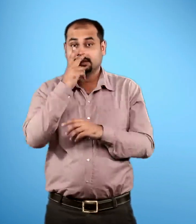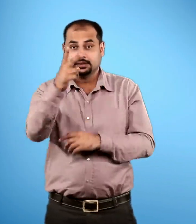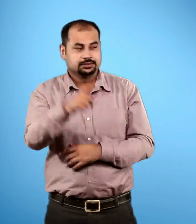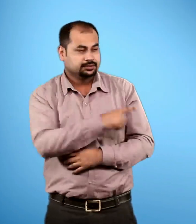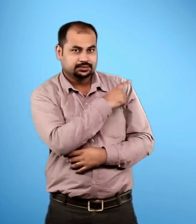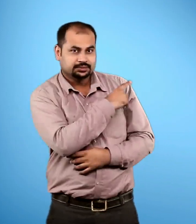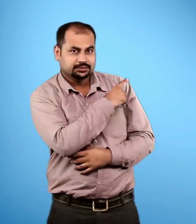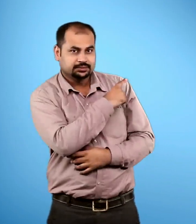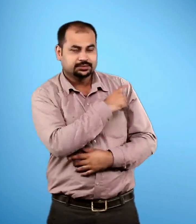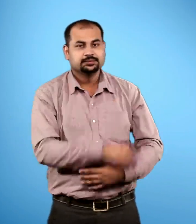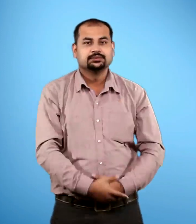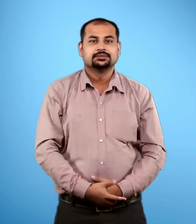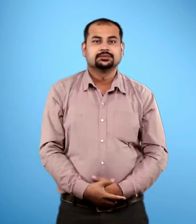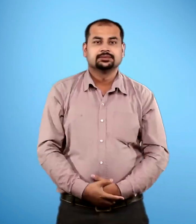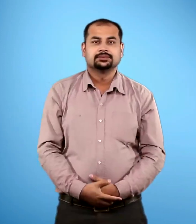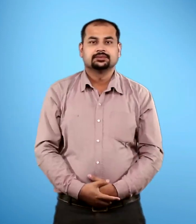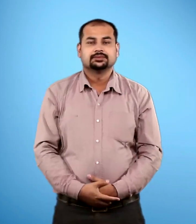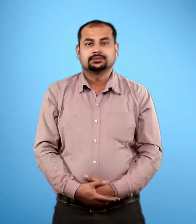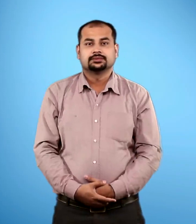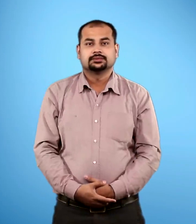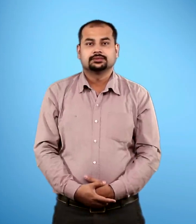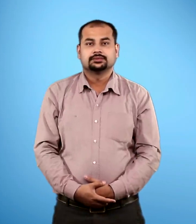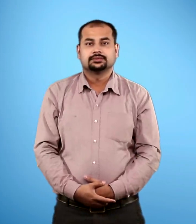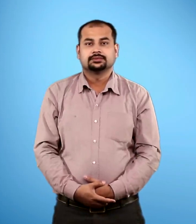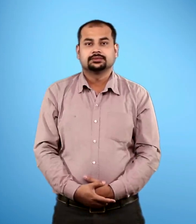a 1/4 turn clockwise.